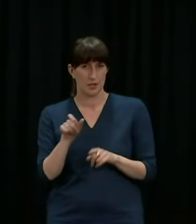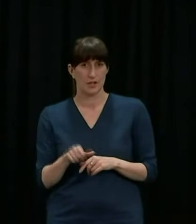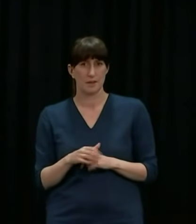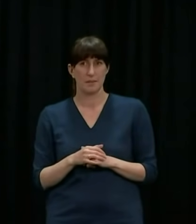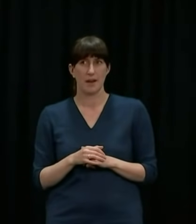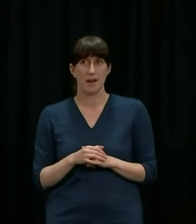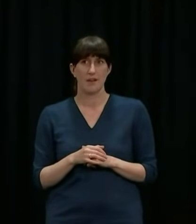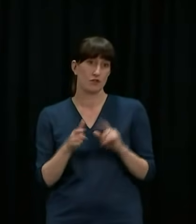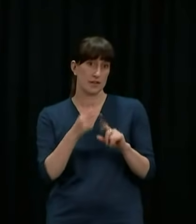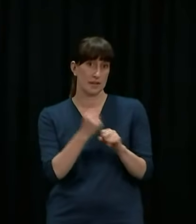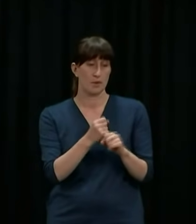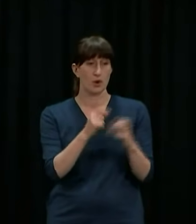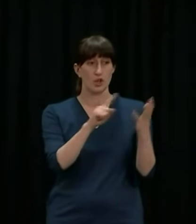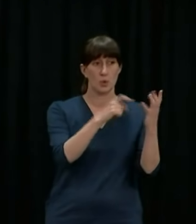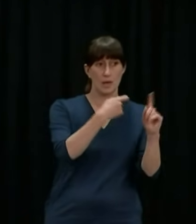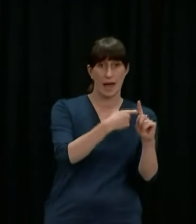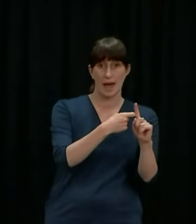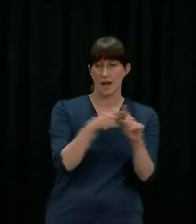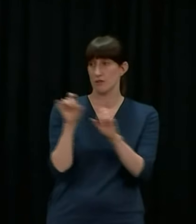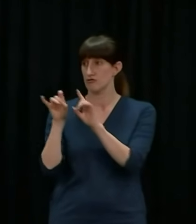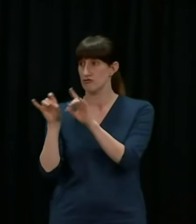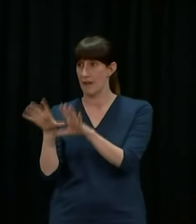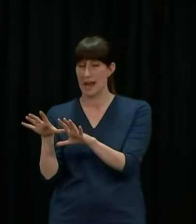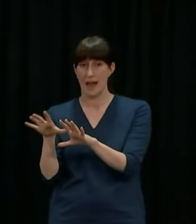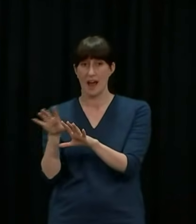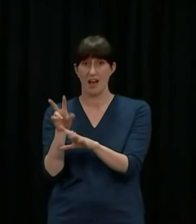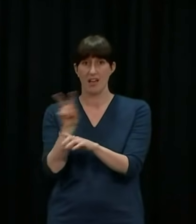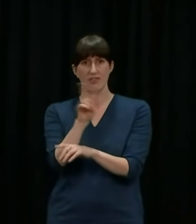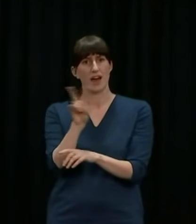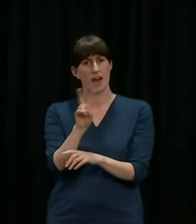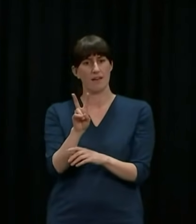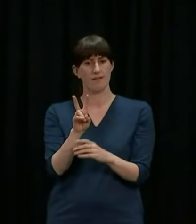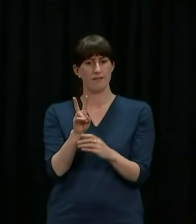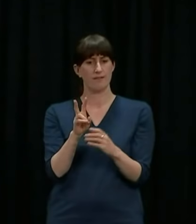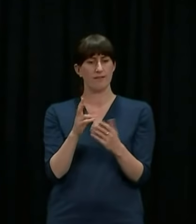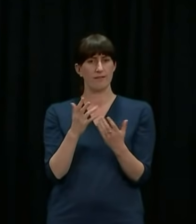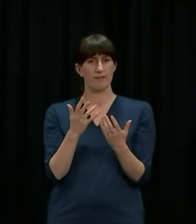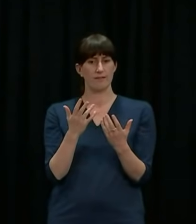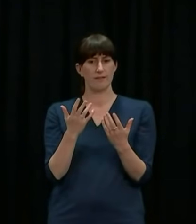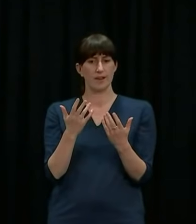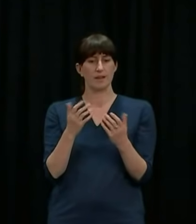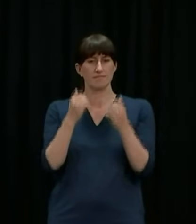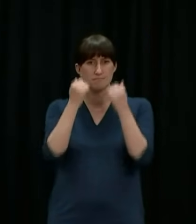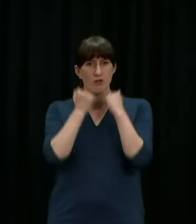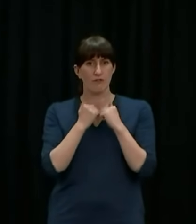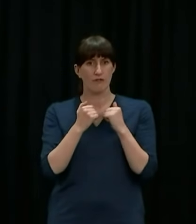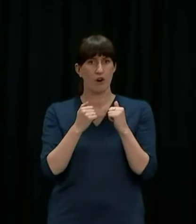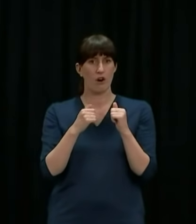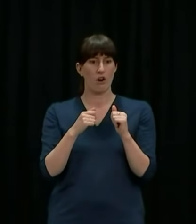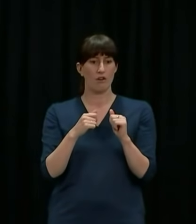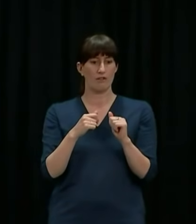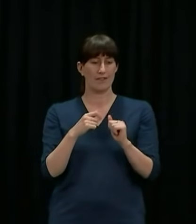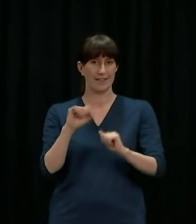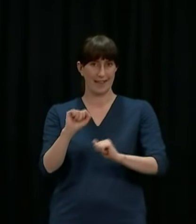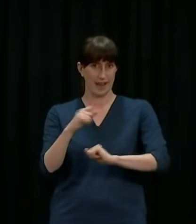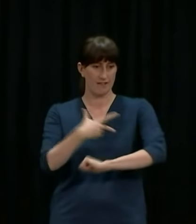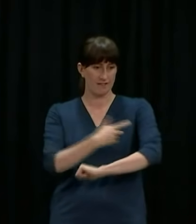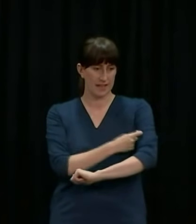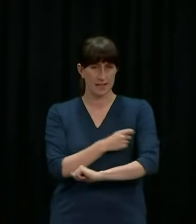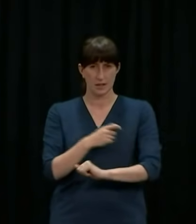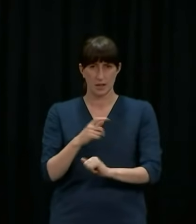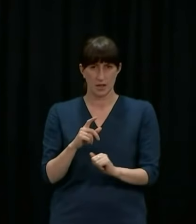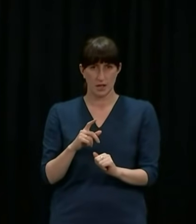of the UK and Australia in terms of a vaccine passport certificate type system, or do you need to put that in place before you can do this? We've already indicated